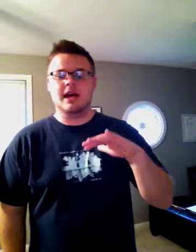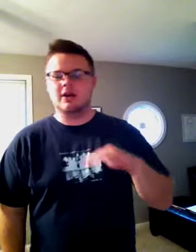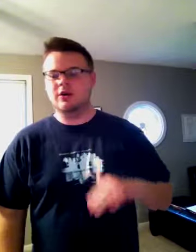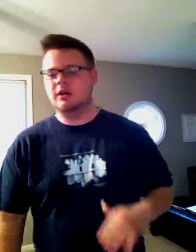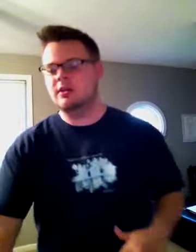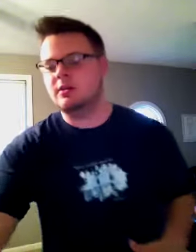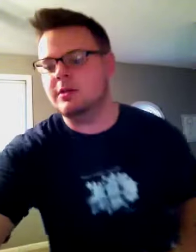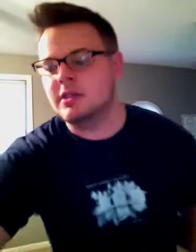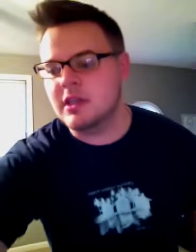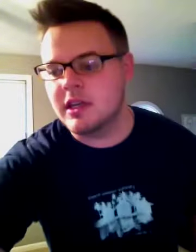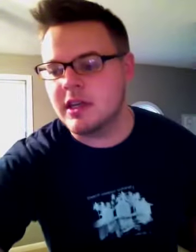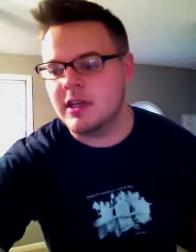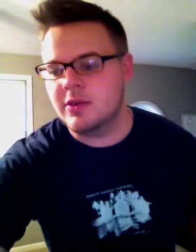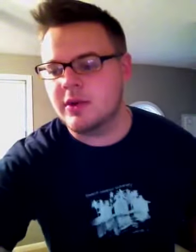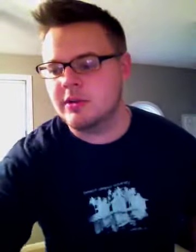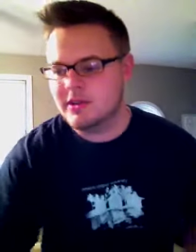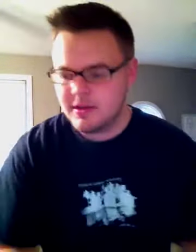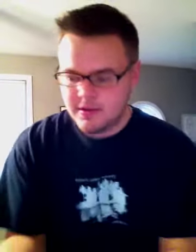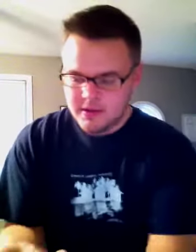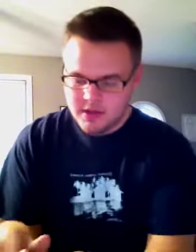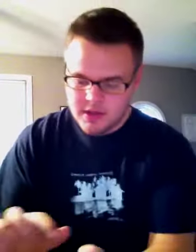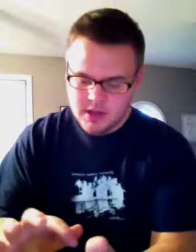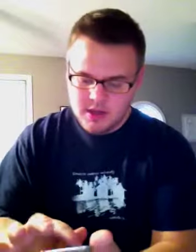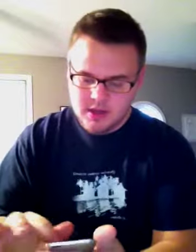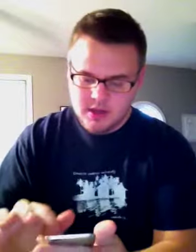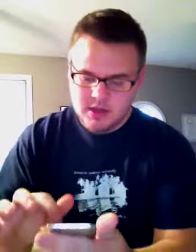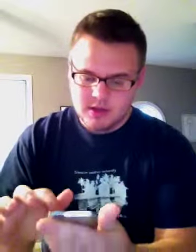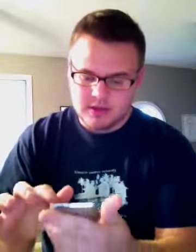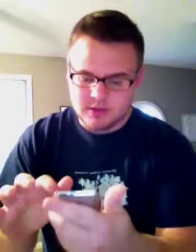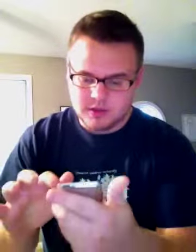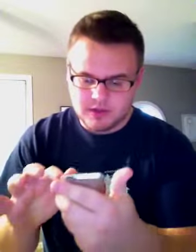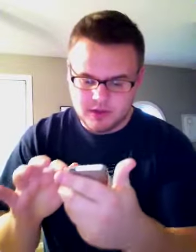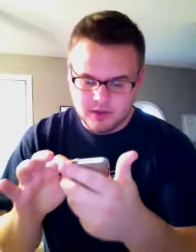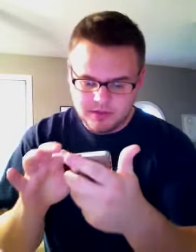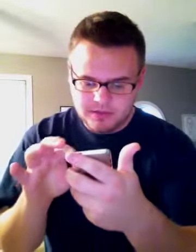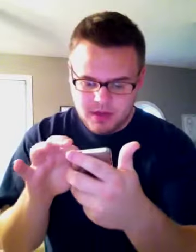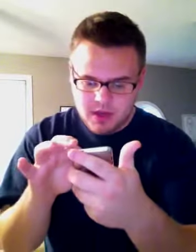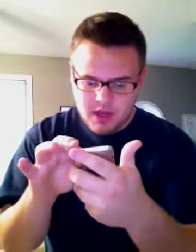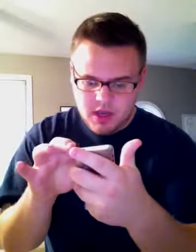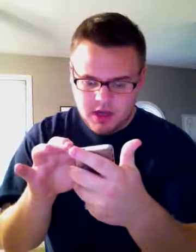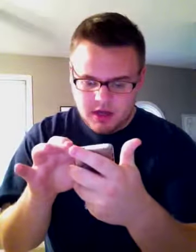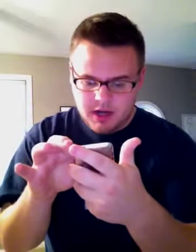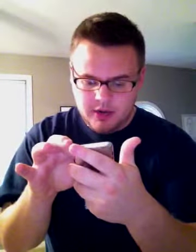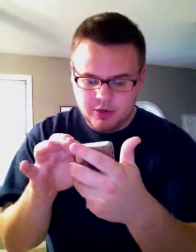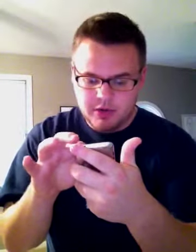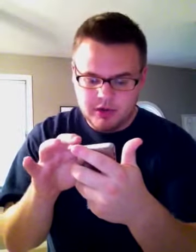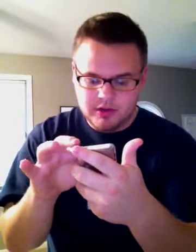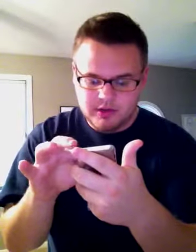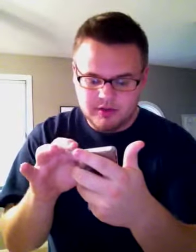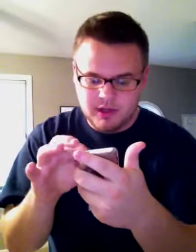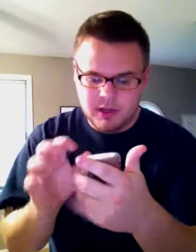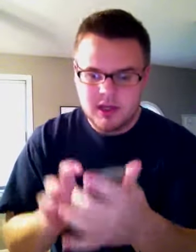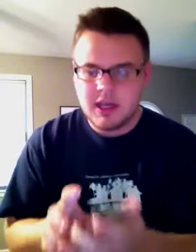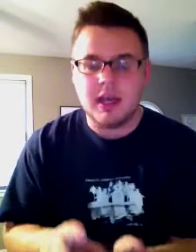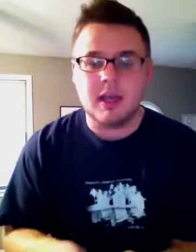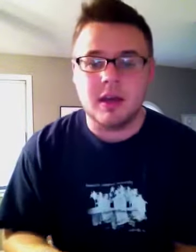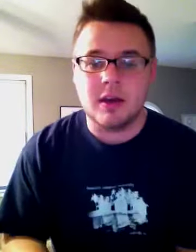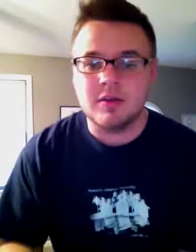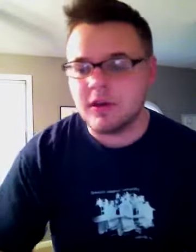now, let me see, I gotta get the words. Two things going. Now your burden's lifted and carried far